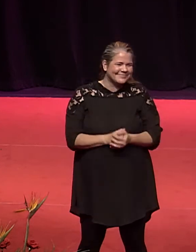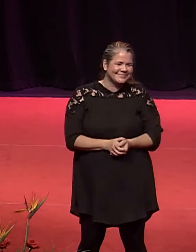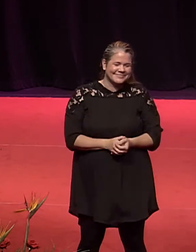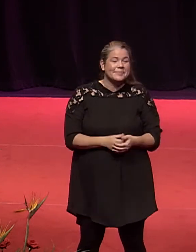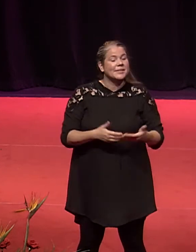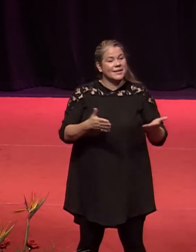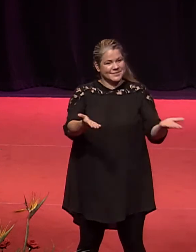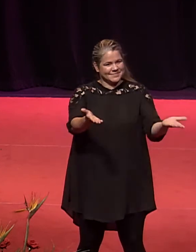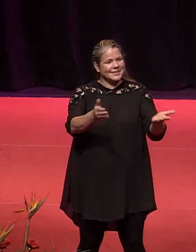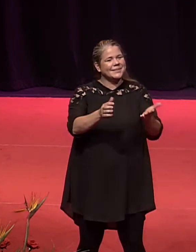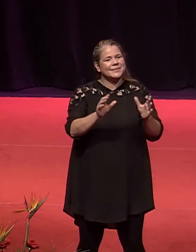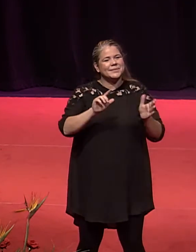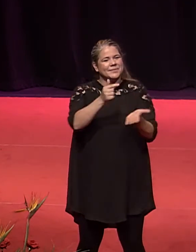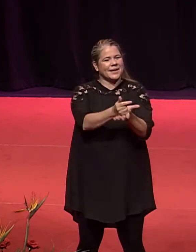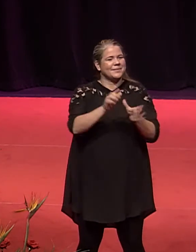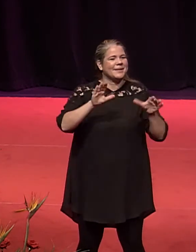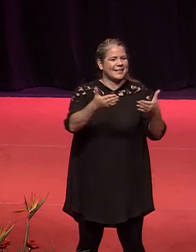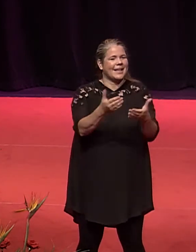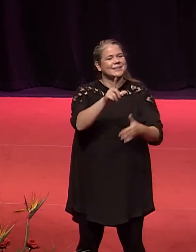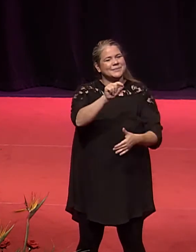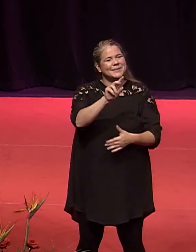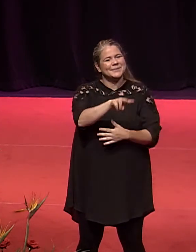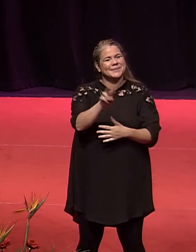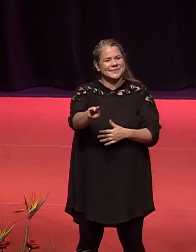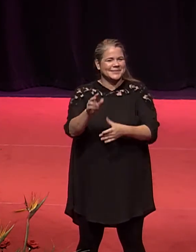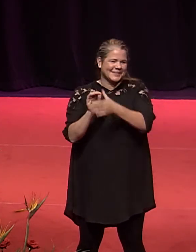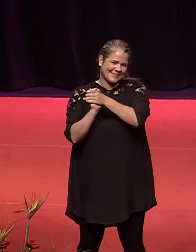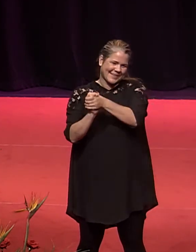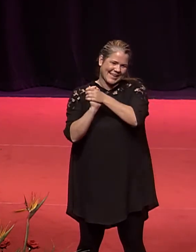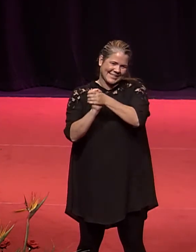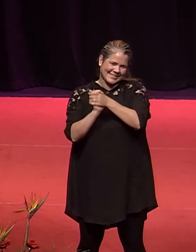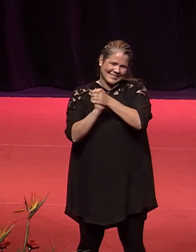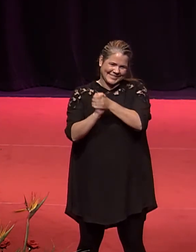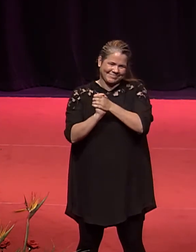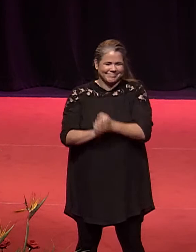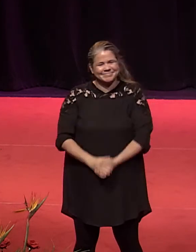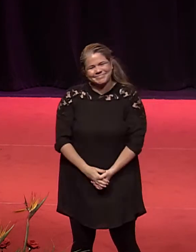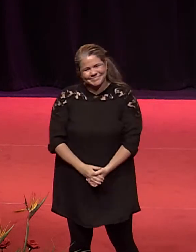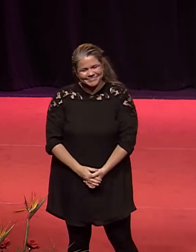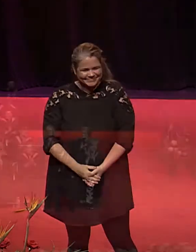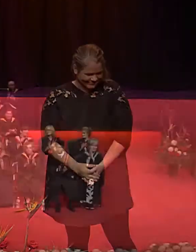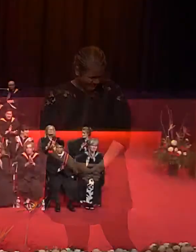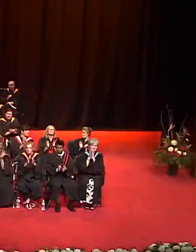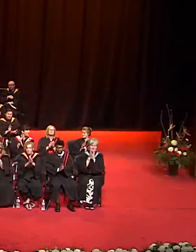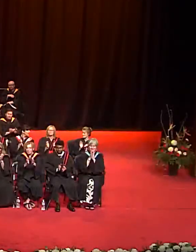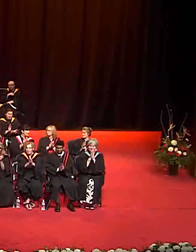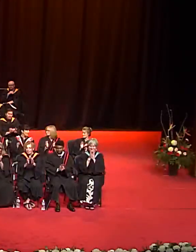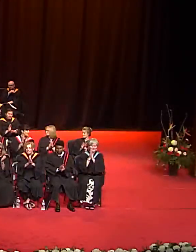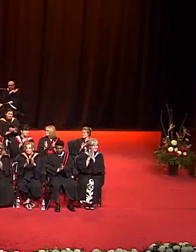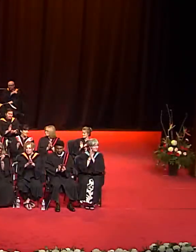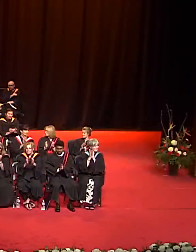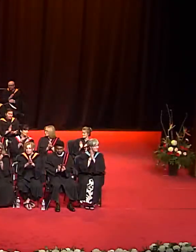To the graduating class of 2022, congratulations and Godspeed.